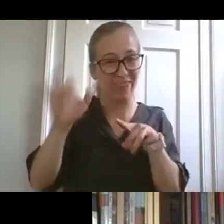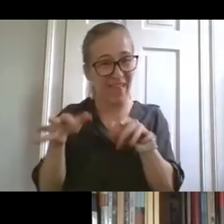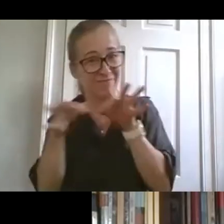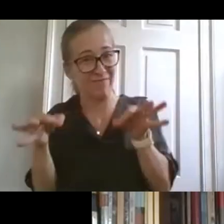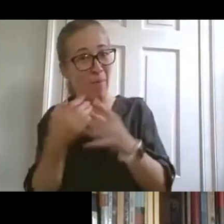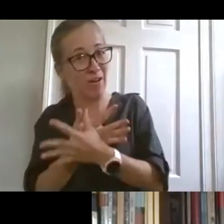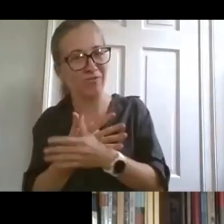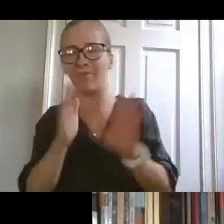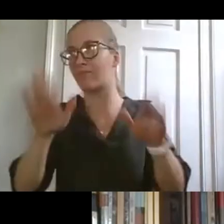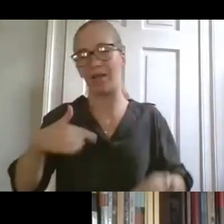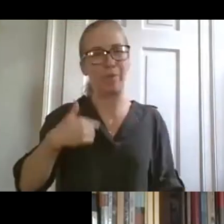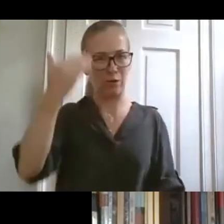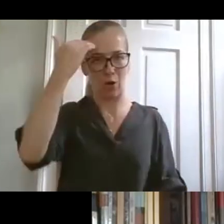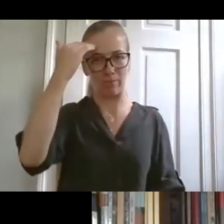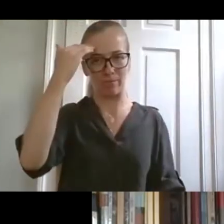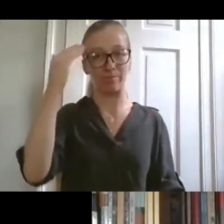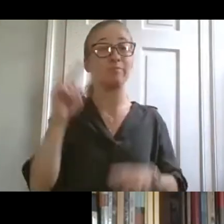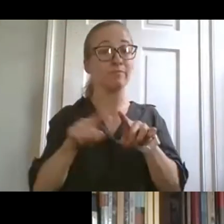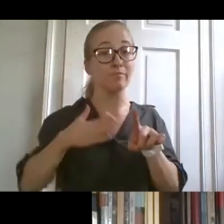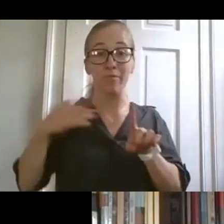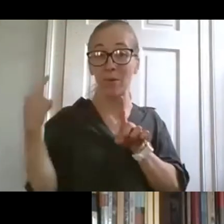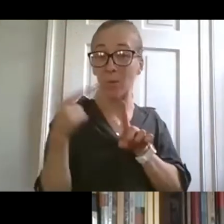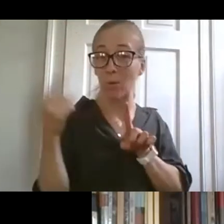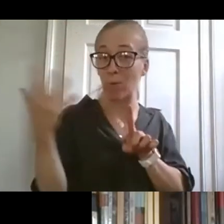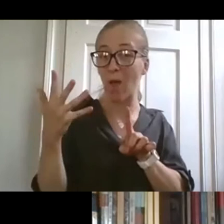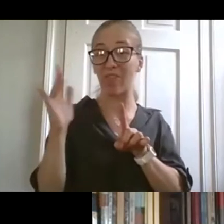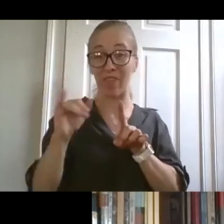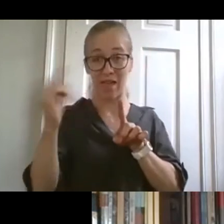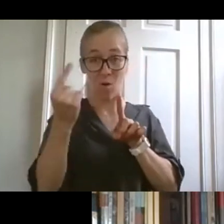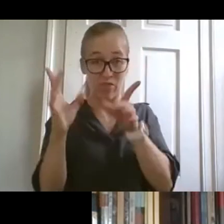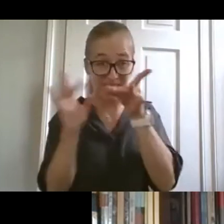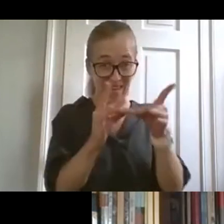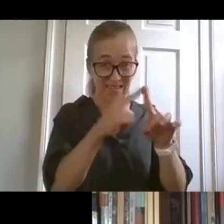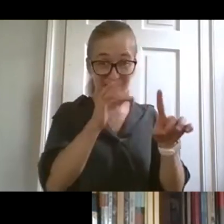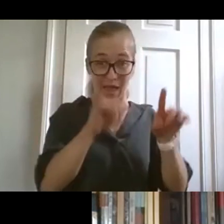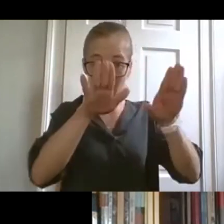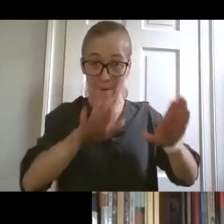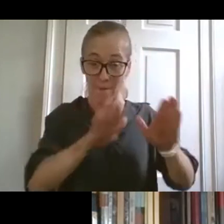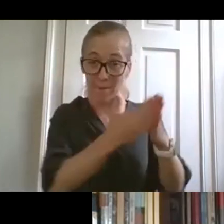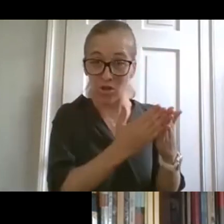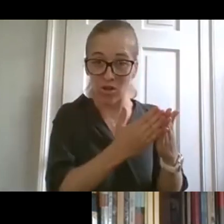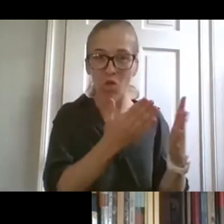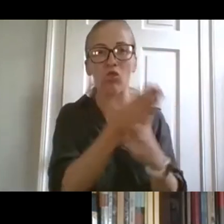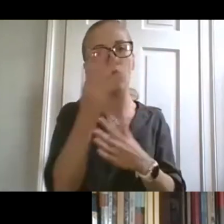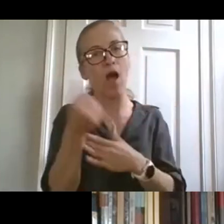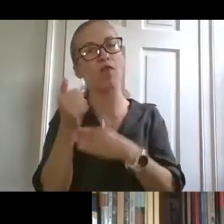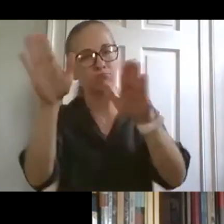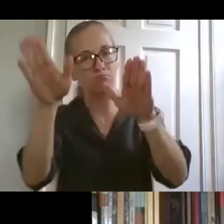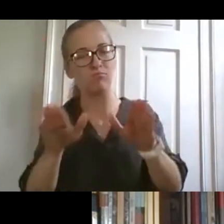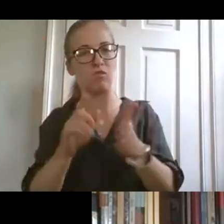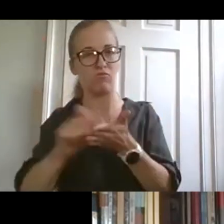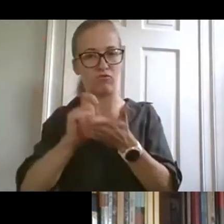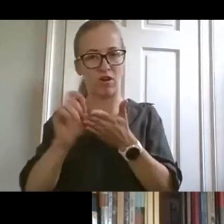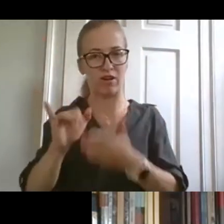my only point of access to this crazy book by this extraordinary writer, Clarice Lispector, was through another extraordinary writer, Idra